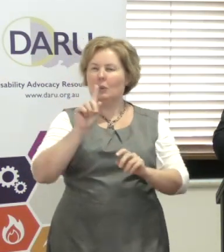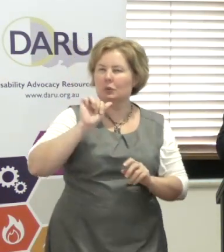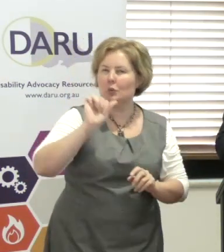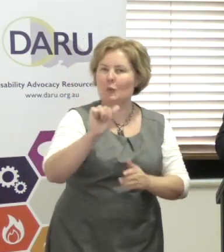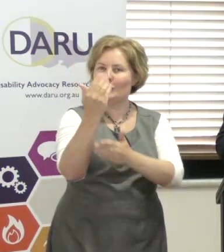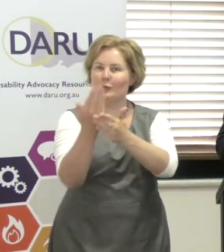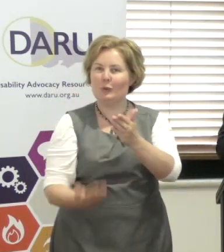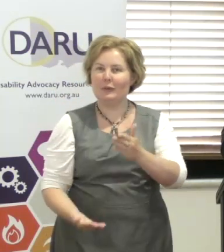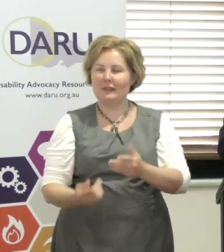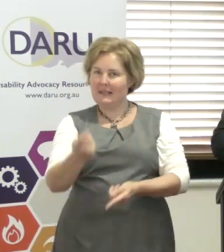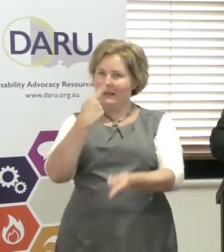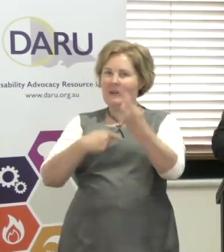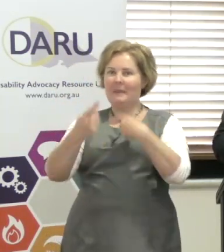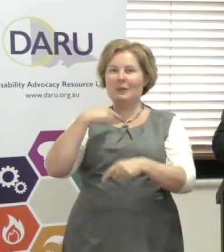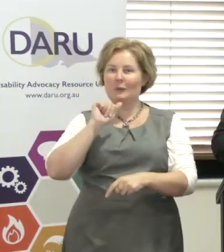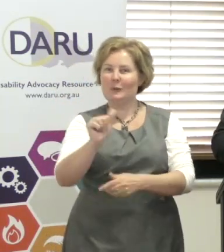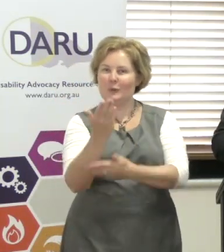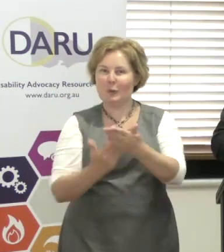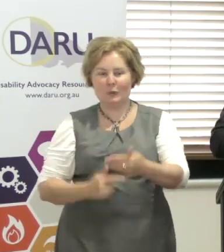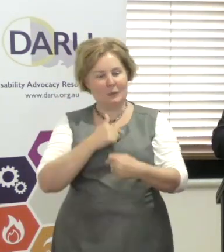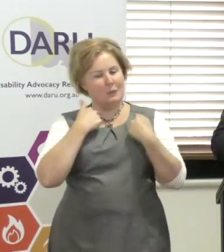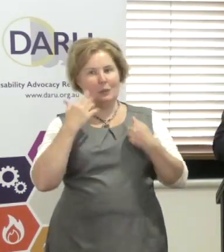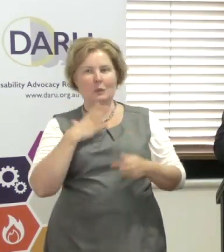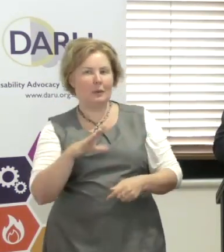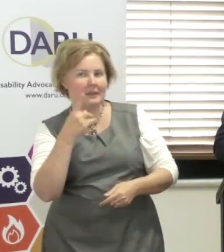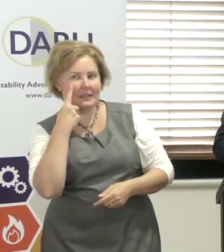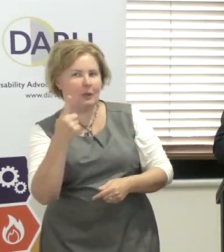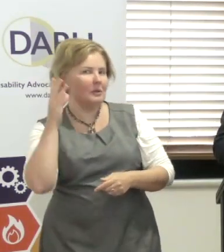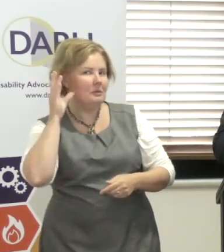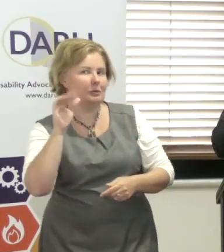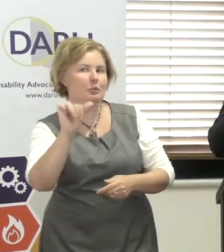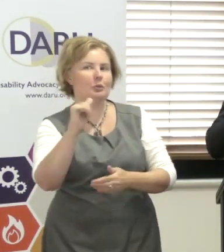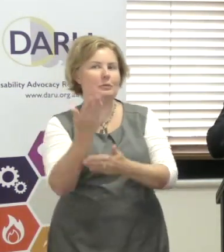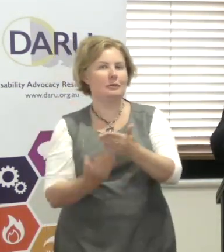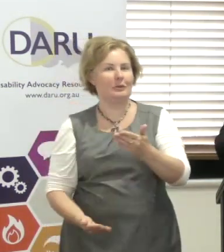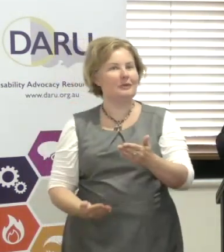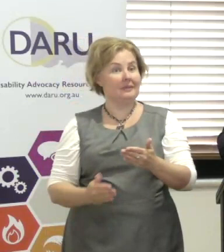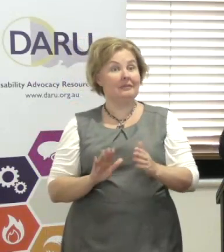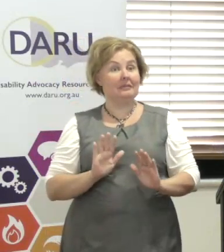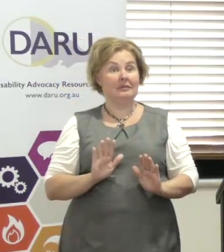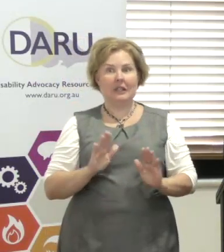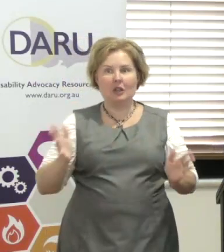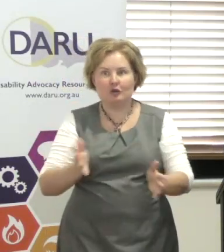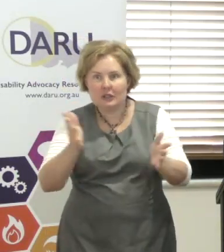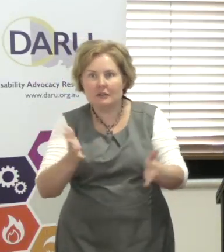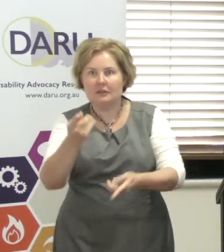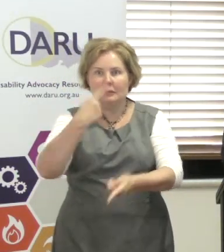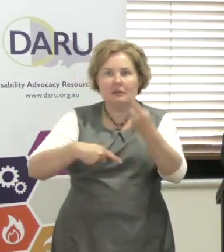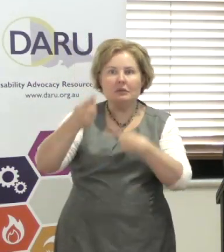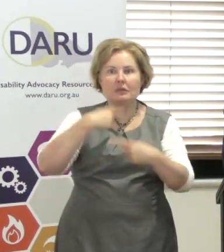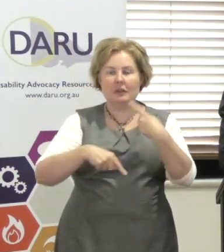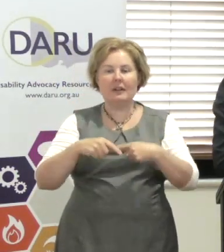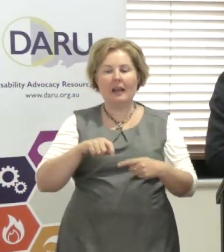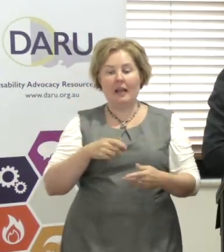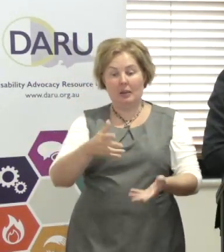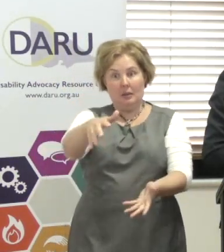We want to hear your story. That was it. We encouraged people to tell their story, and then we would work out what happened from there. So that was it.